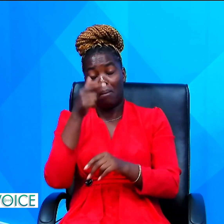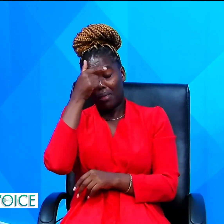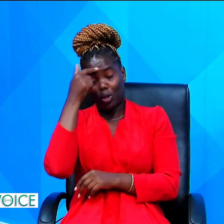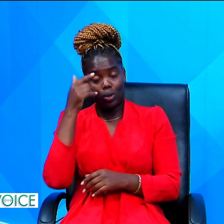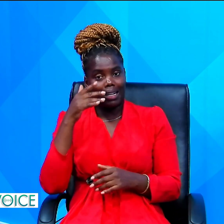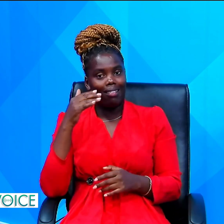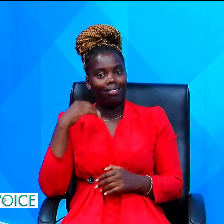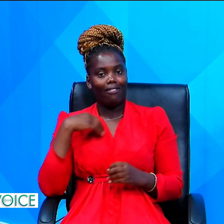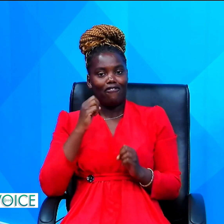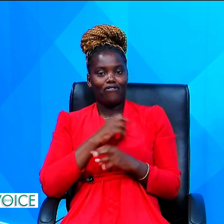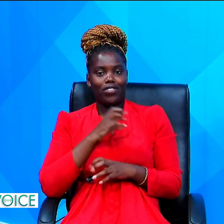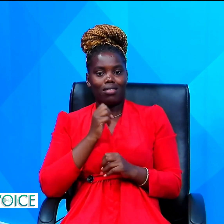So